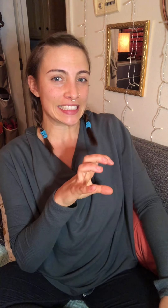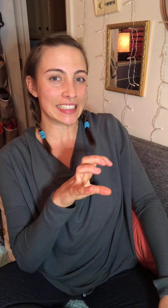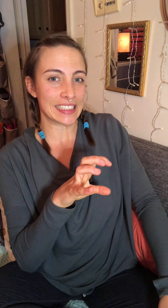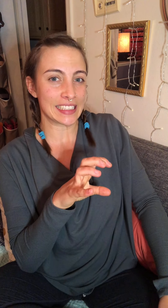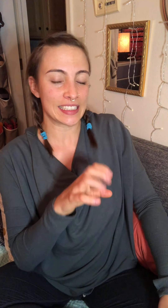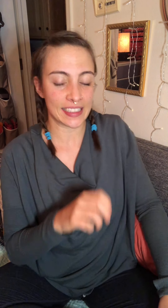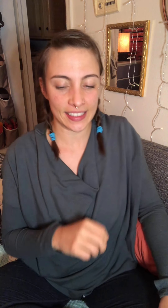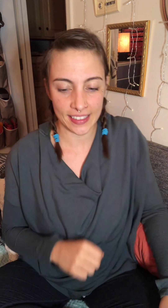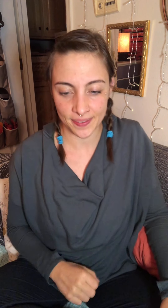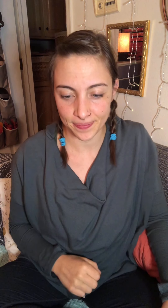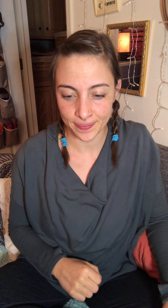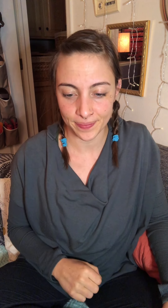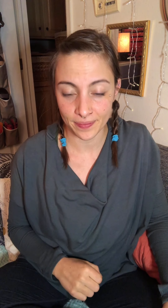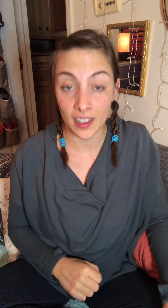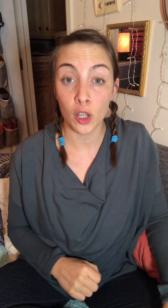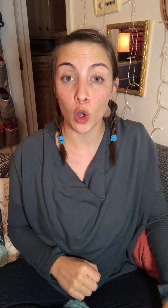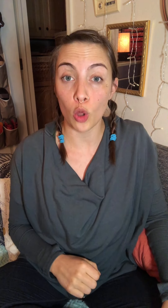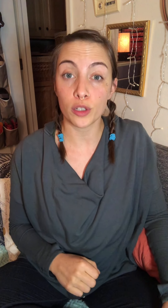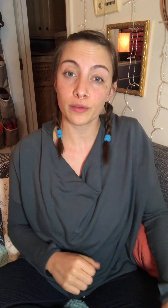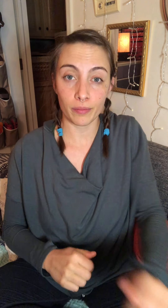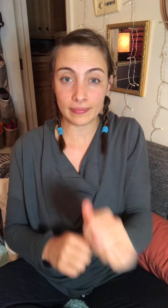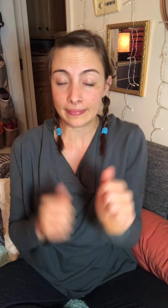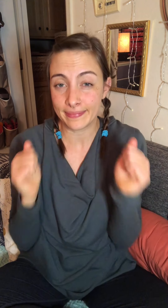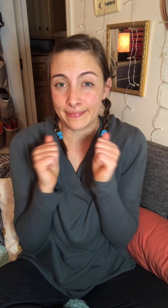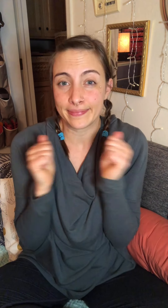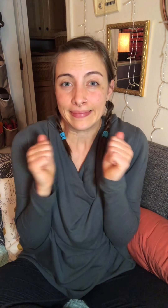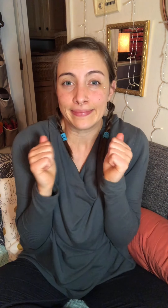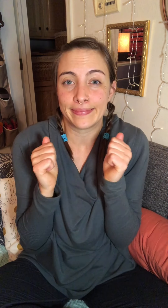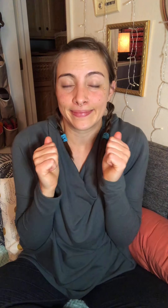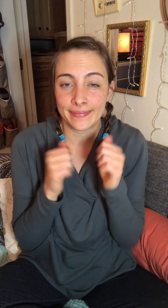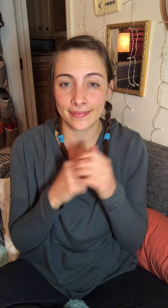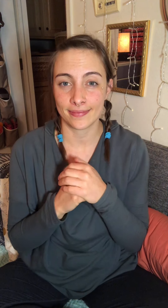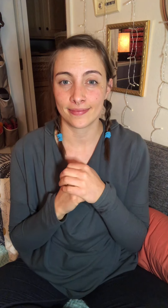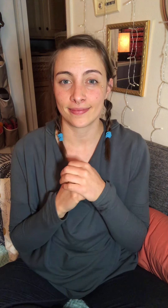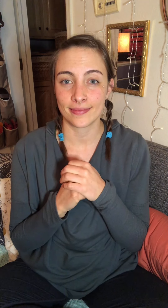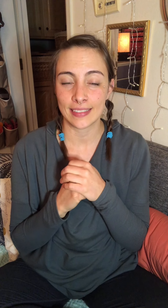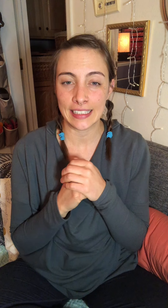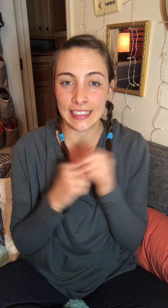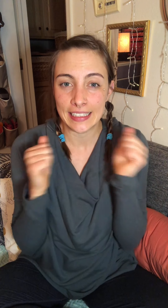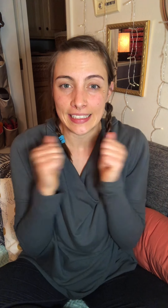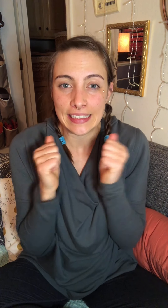cold.